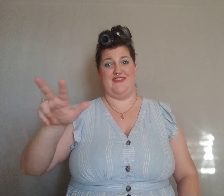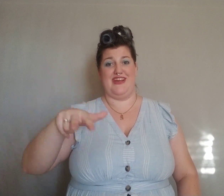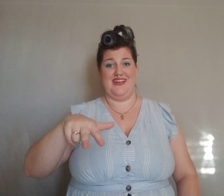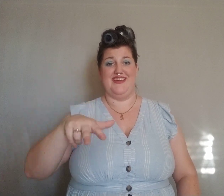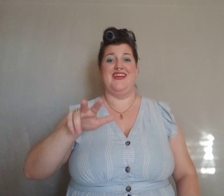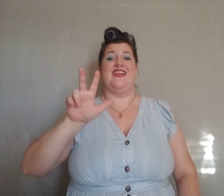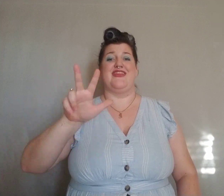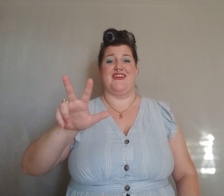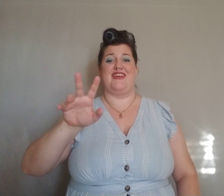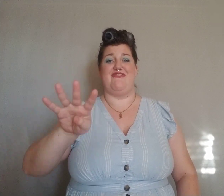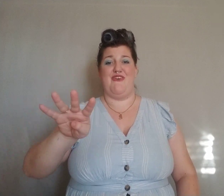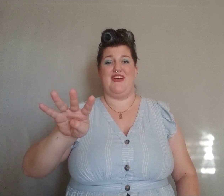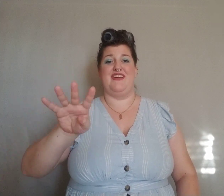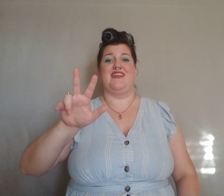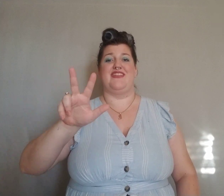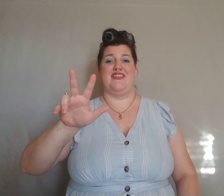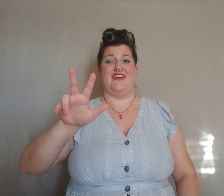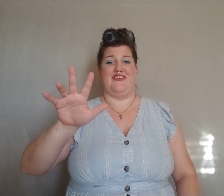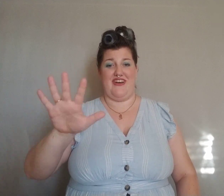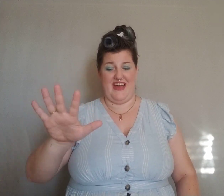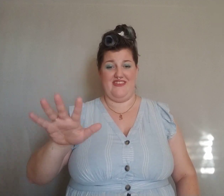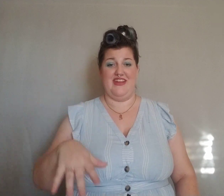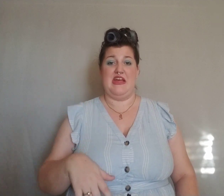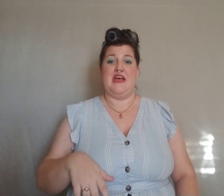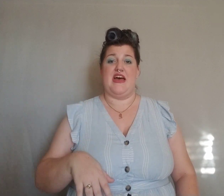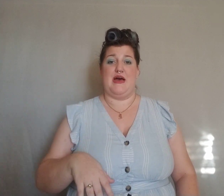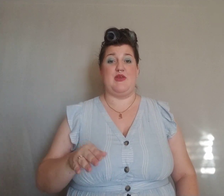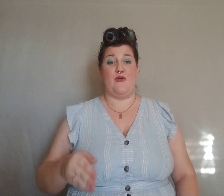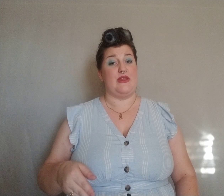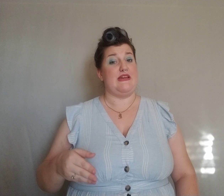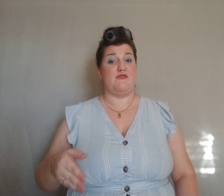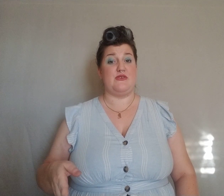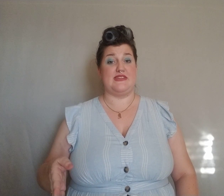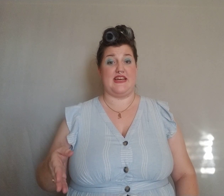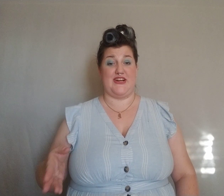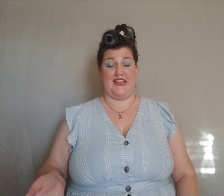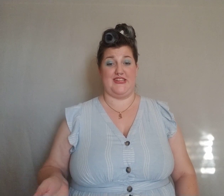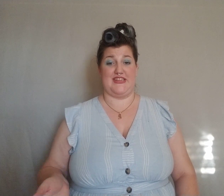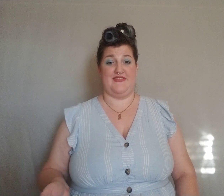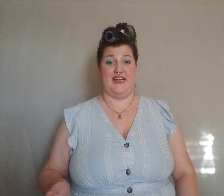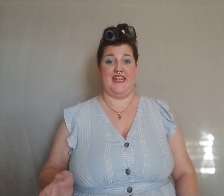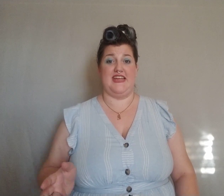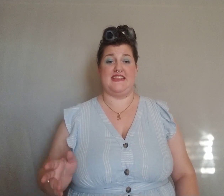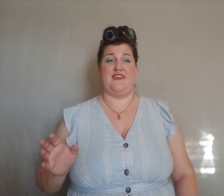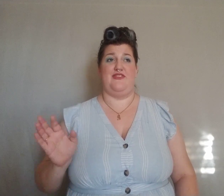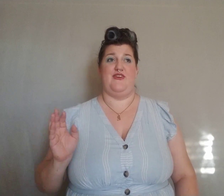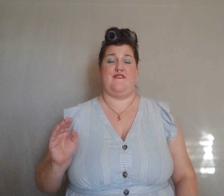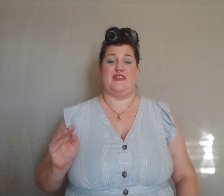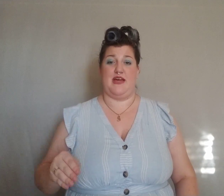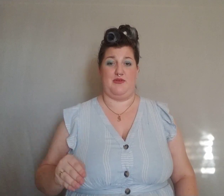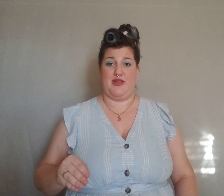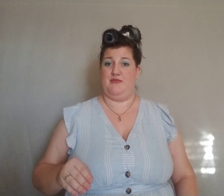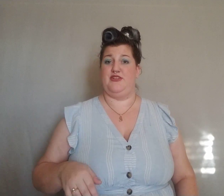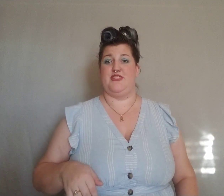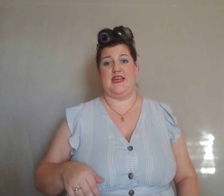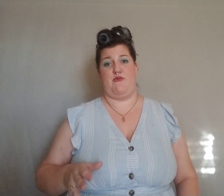33, 34, 35. The only rules that are a little different is if you have a double number, just like we